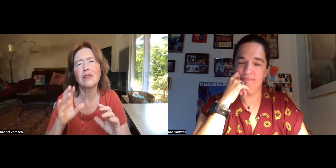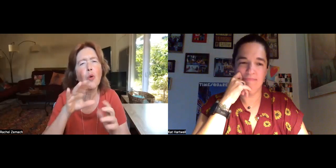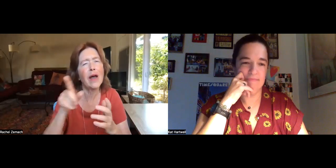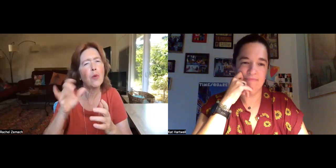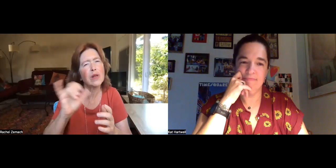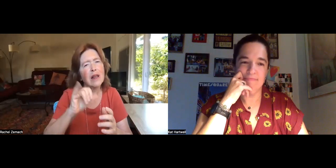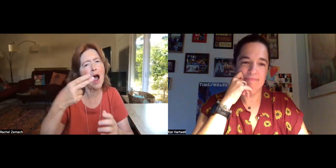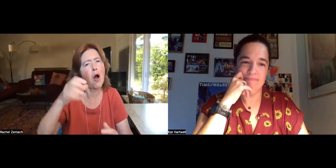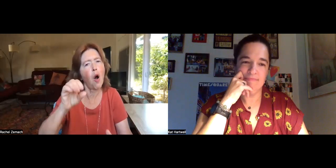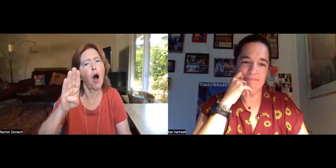So it was like,